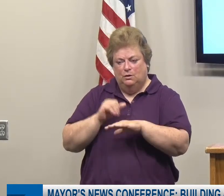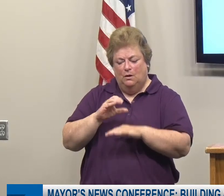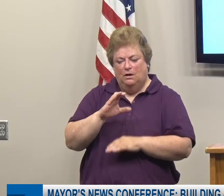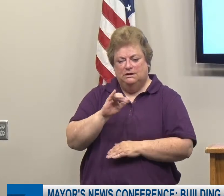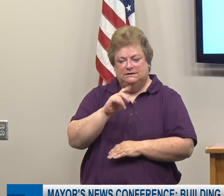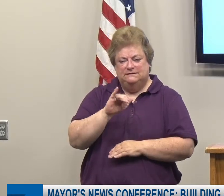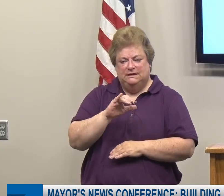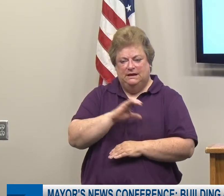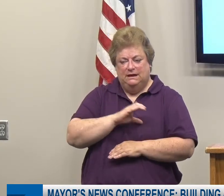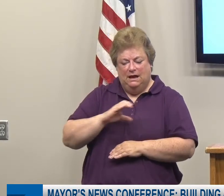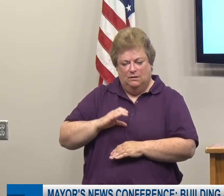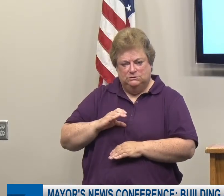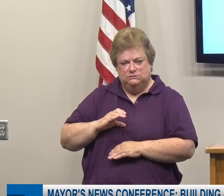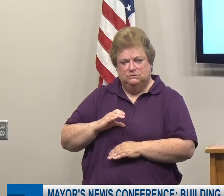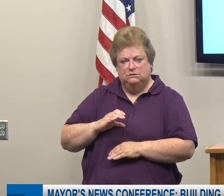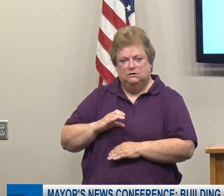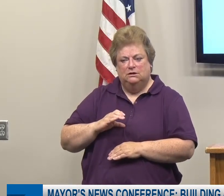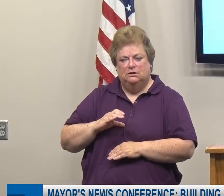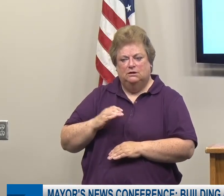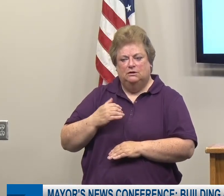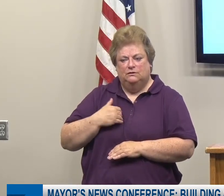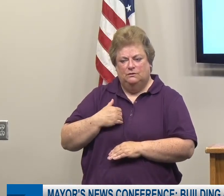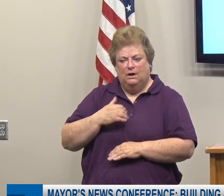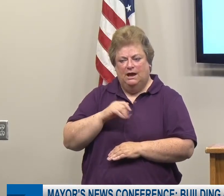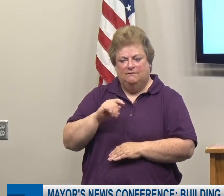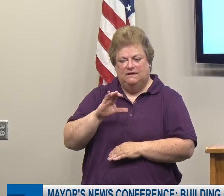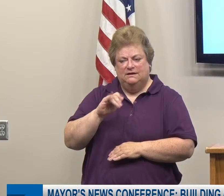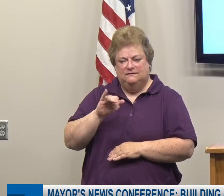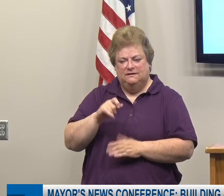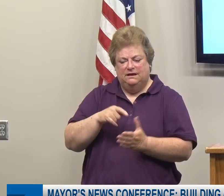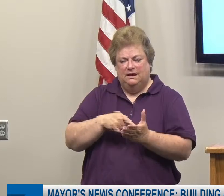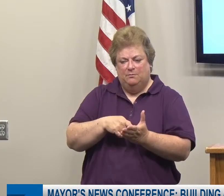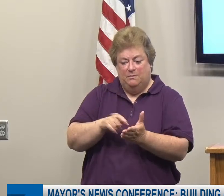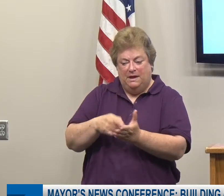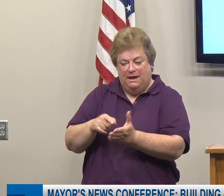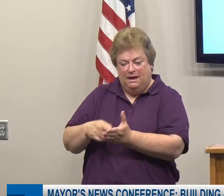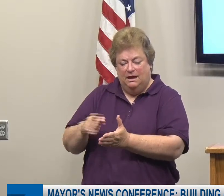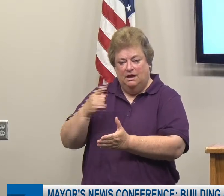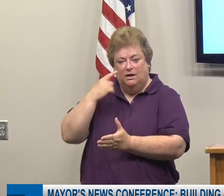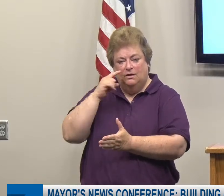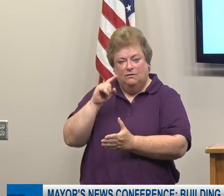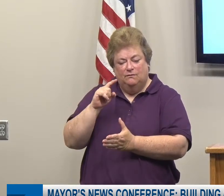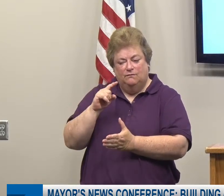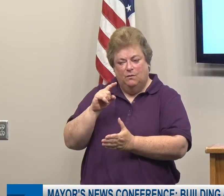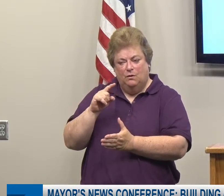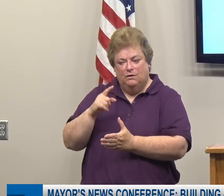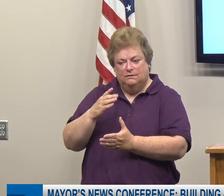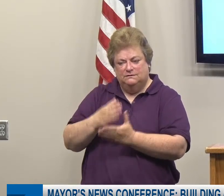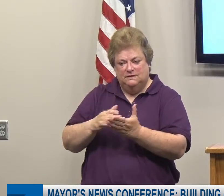council to have the city pay for some of those injured by the less lethal